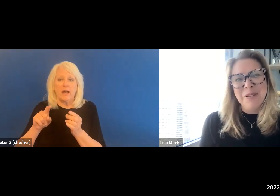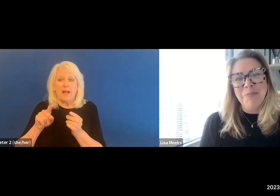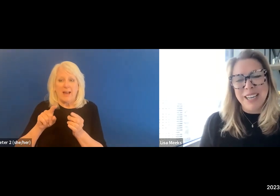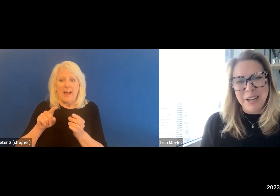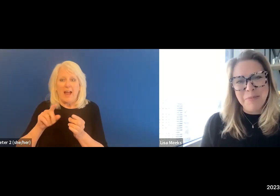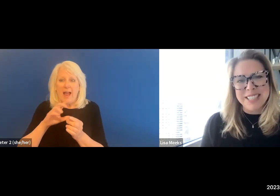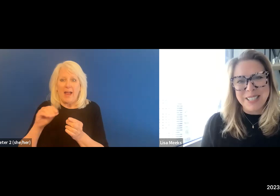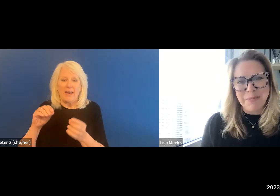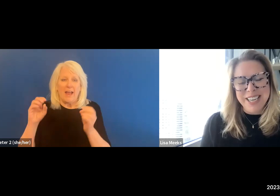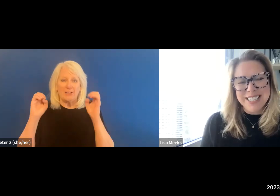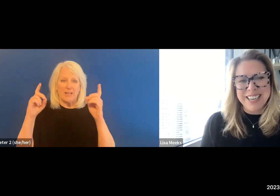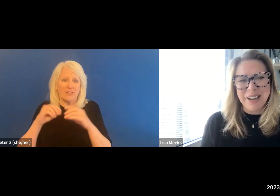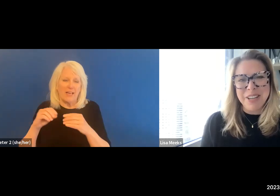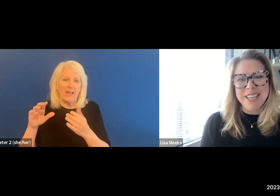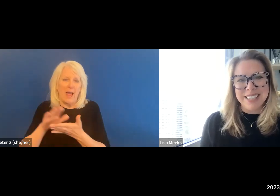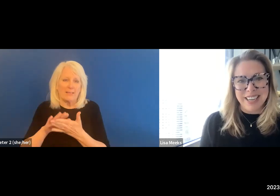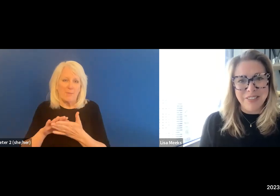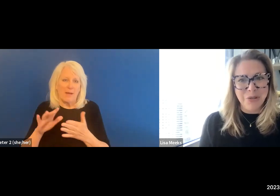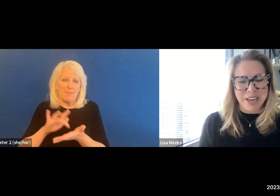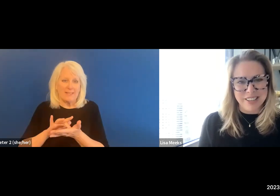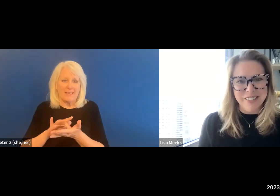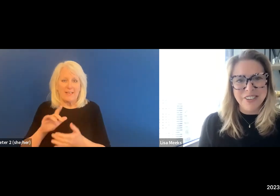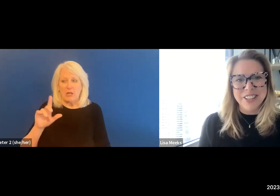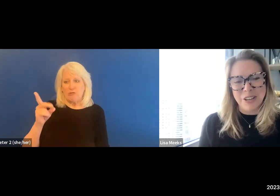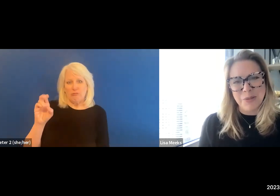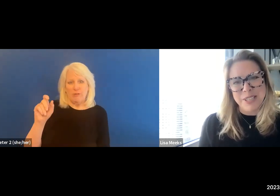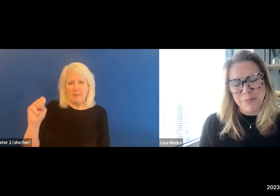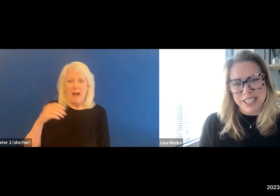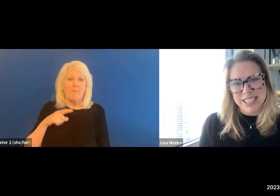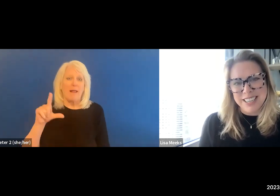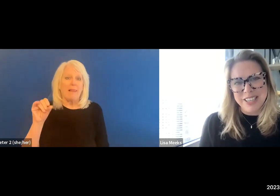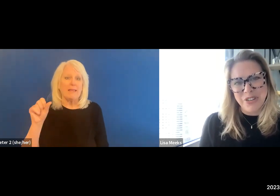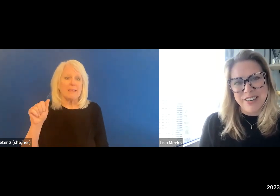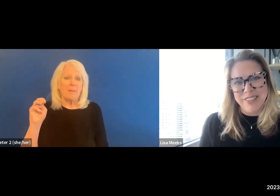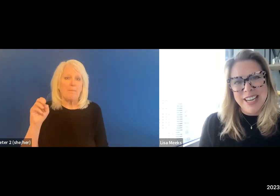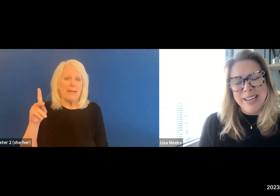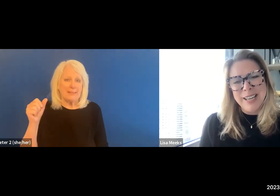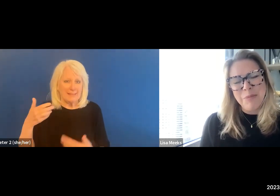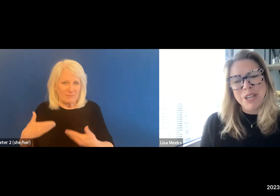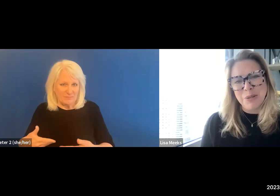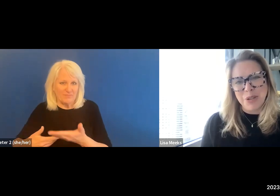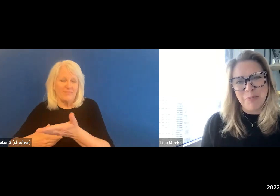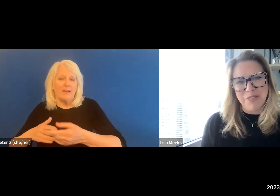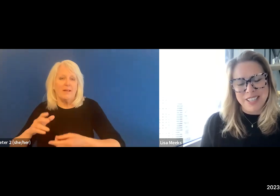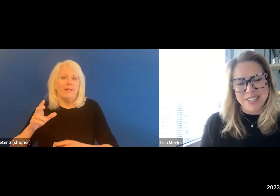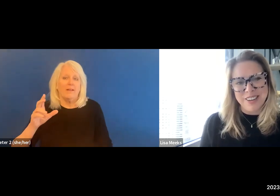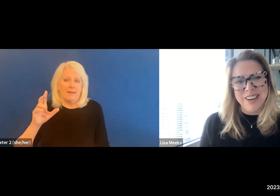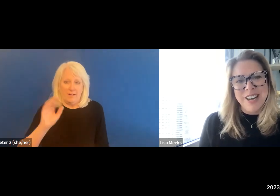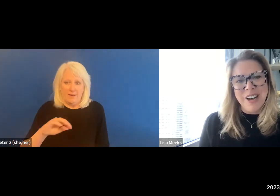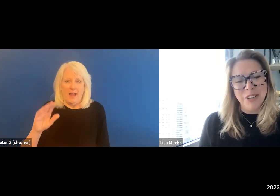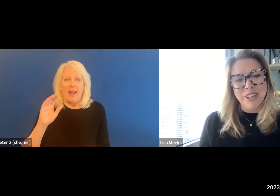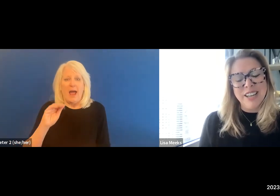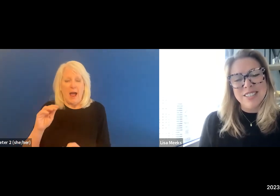Rounds. My name is Lisa Meeks, and I'm the Executive Director for the Docs with Disabilities Initiative, and I'm an Associate